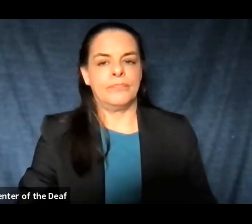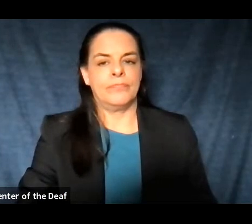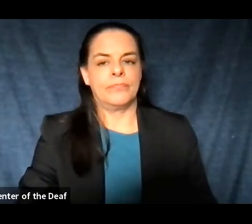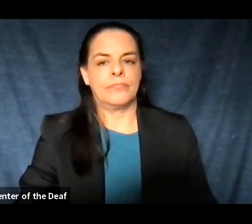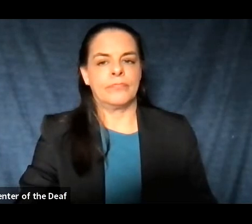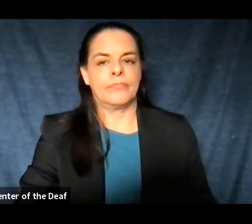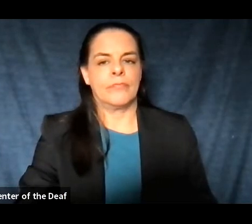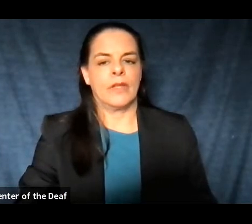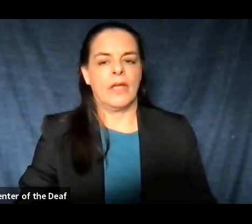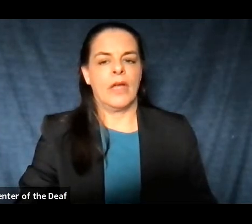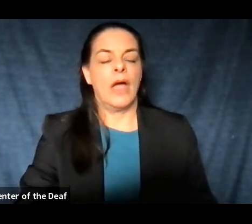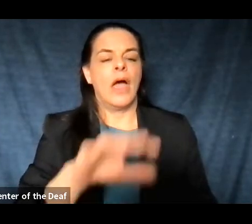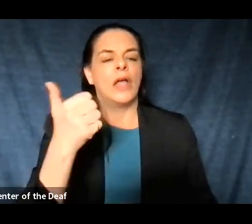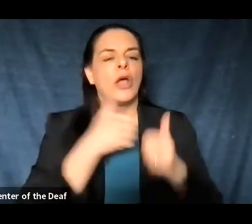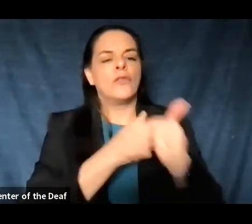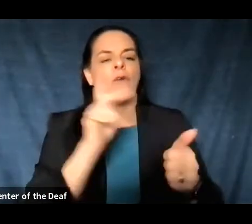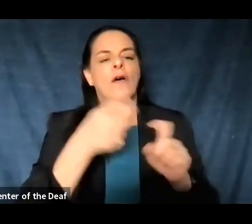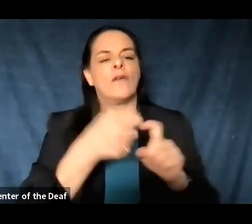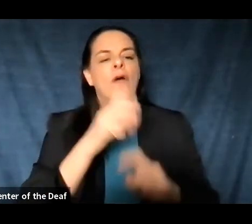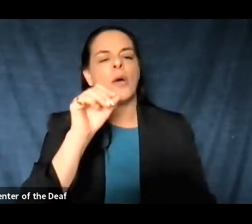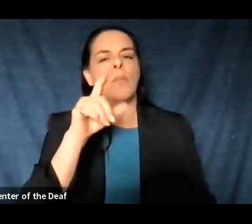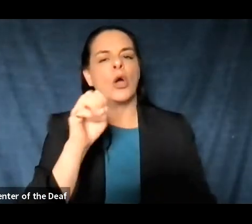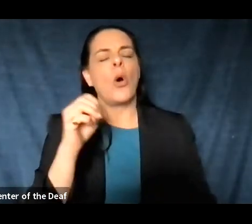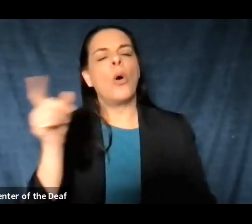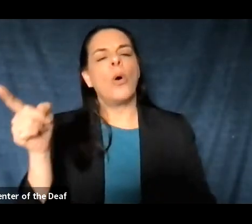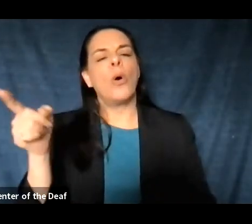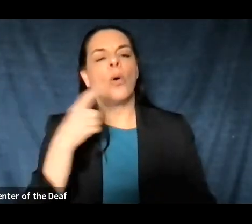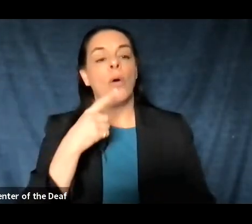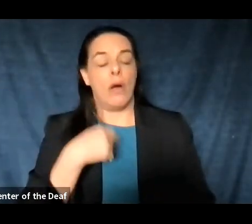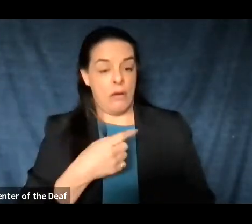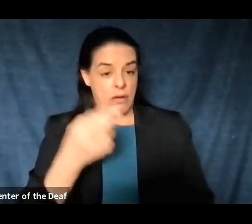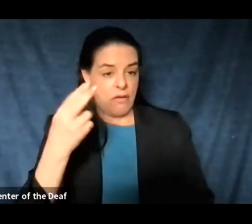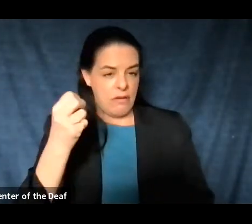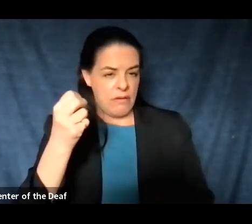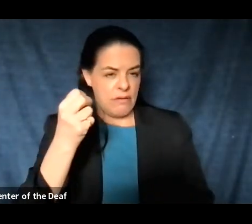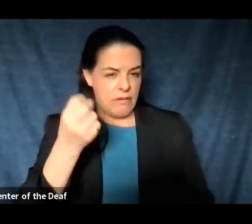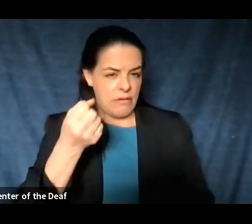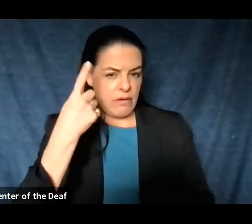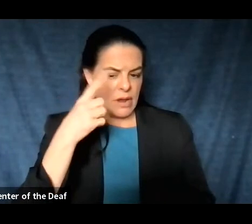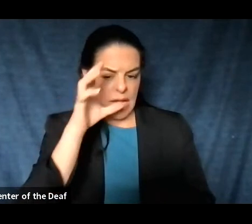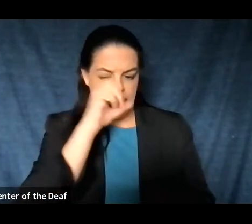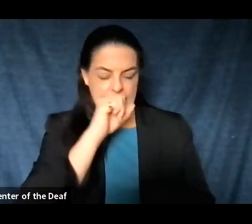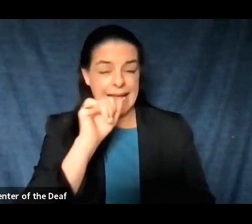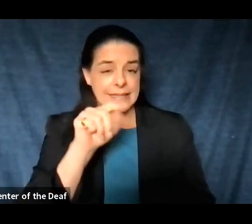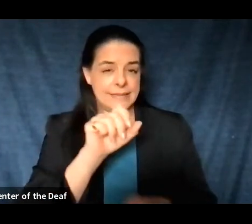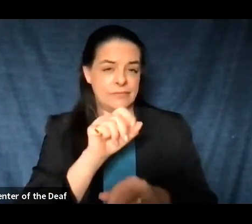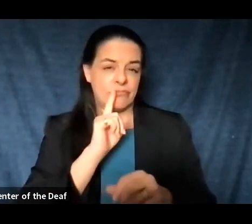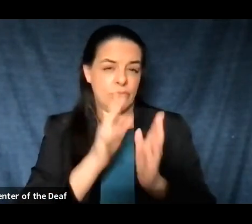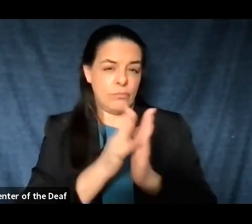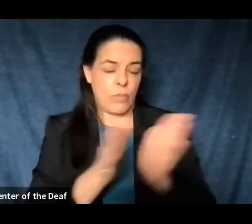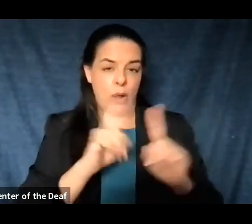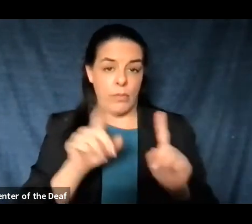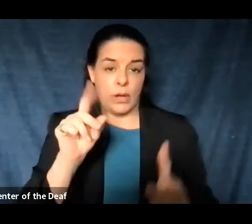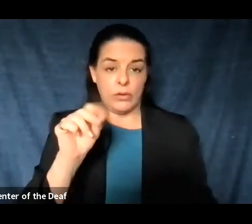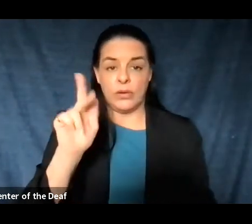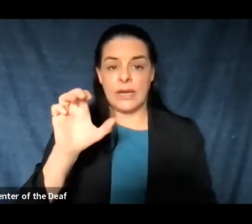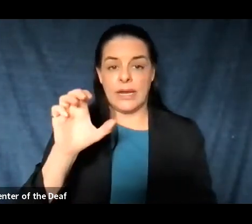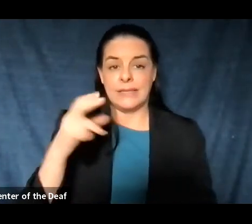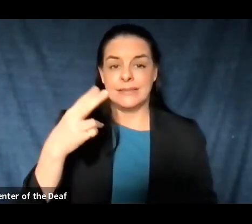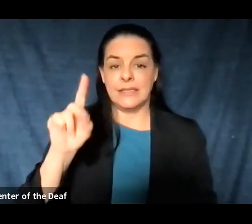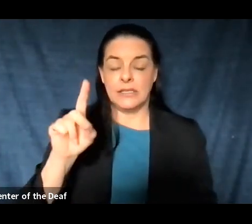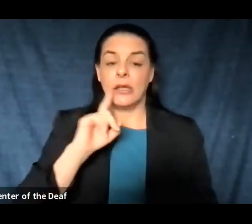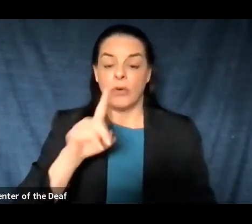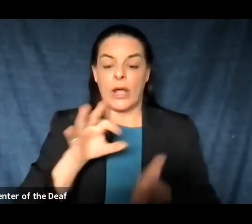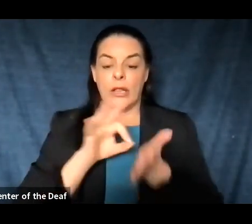from Cole for his previous question. He says he understands how, I guess it works broadly, but does KCHD track the actual numbers week